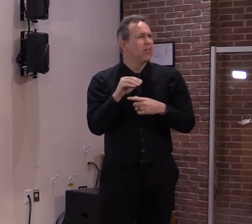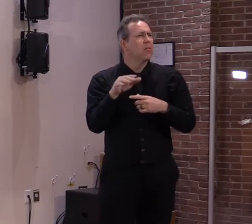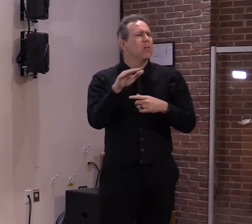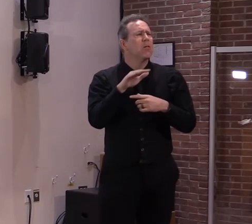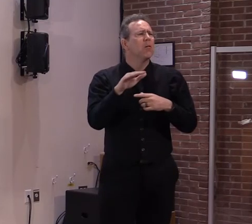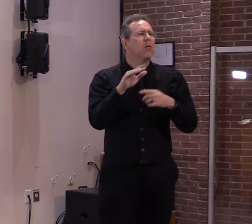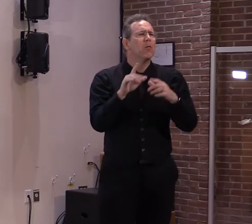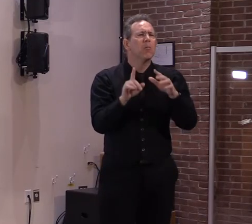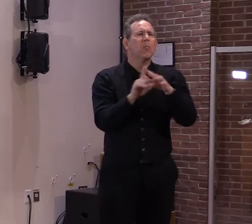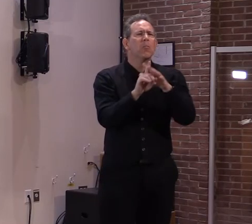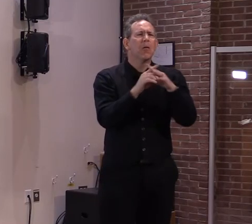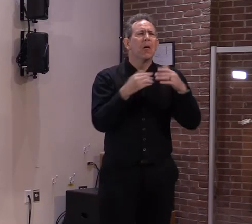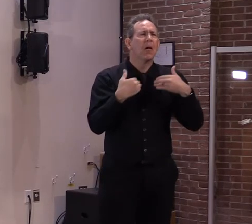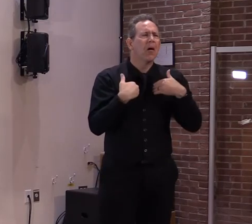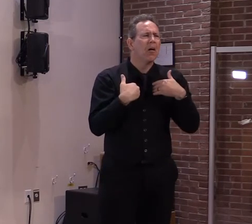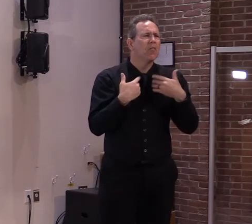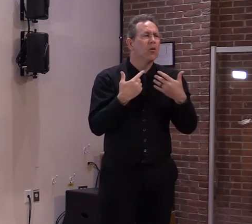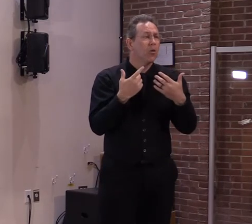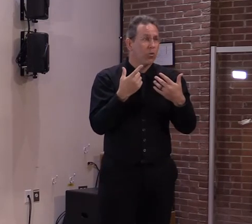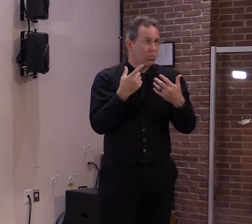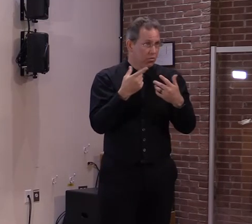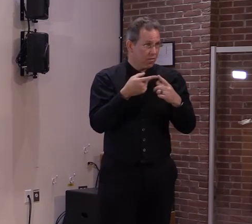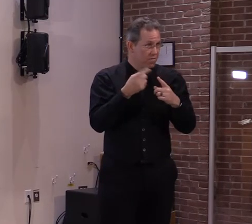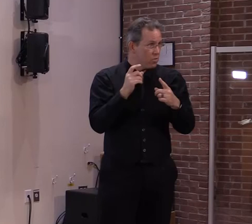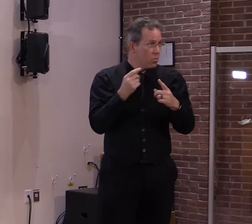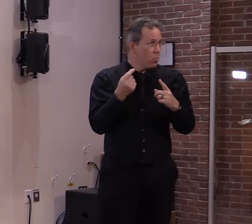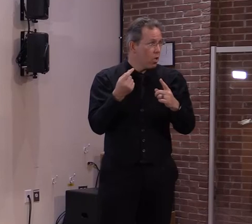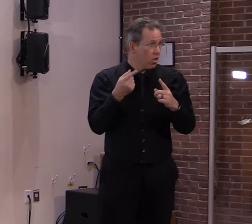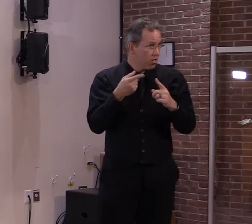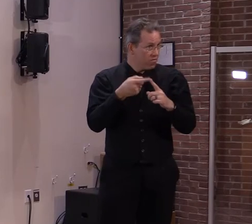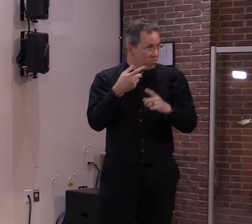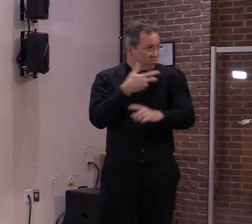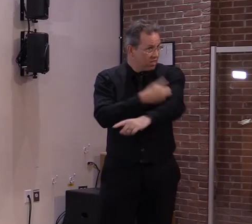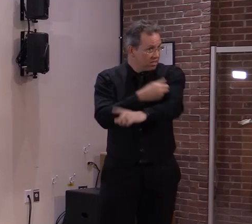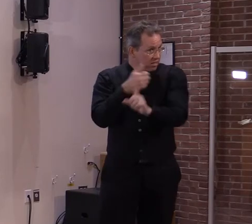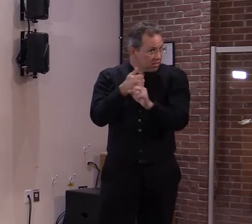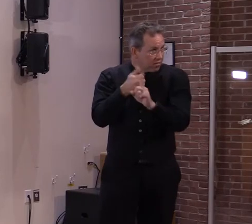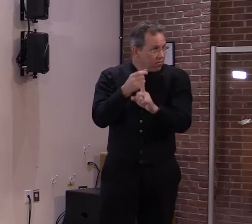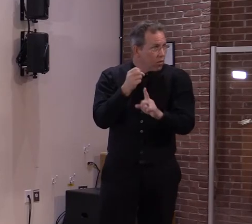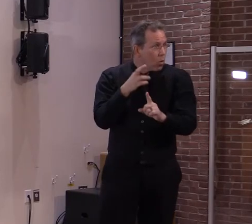Vermonters. I'm wondering if maybe I'm doing that math correctly.